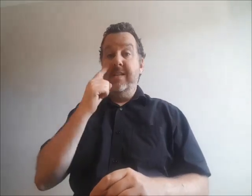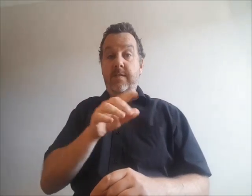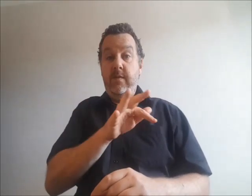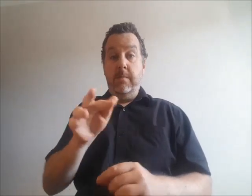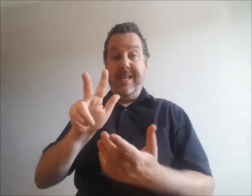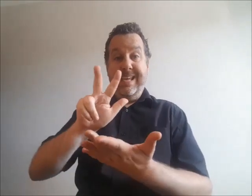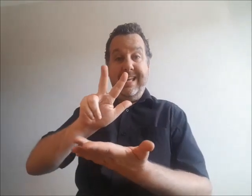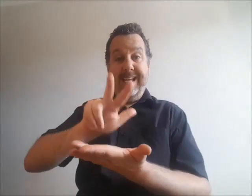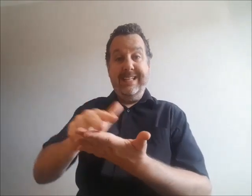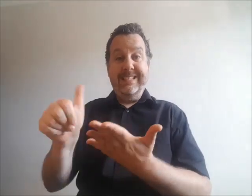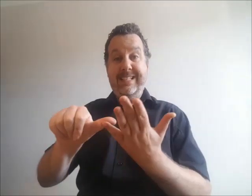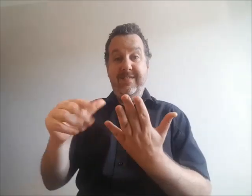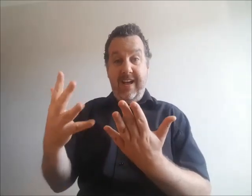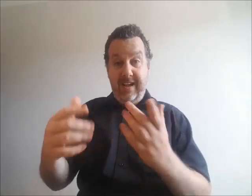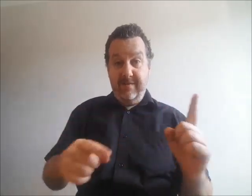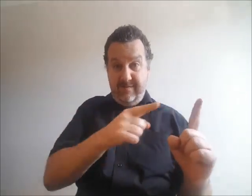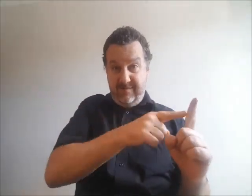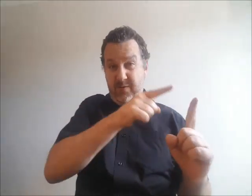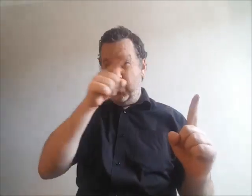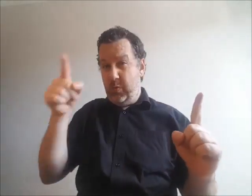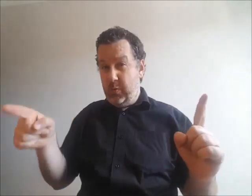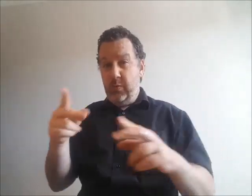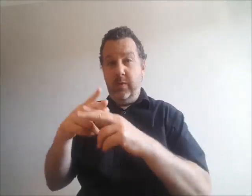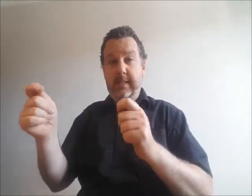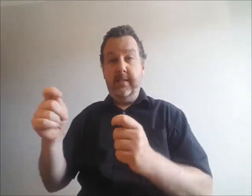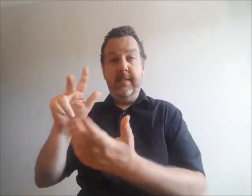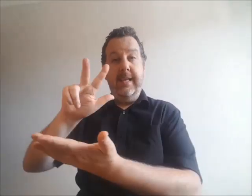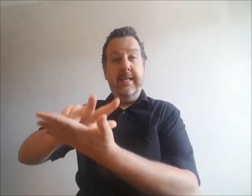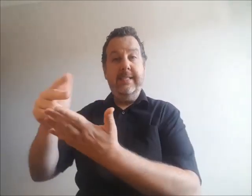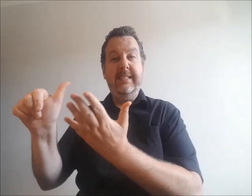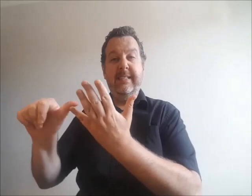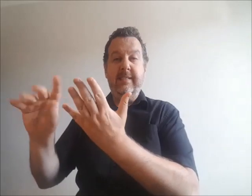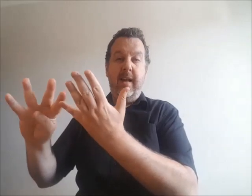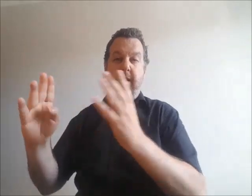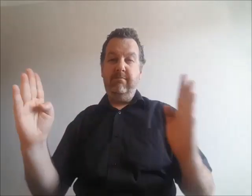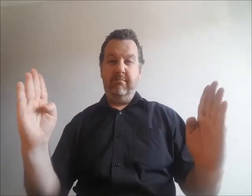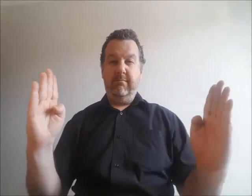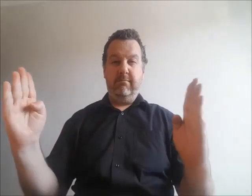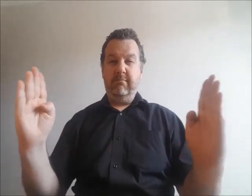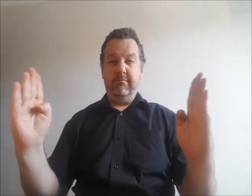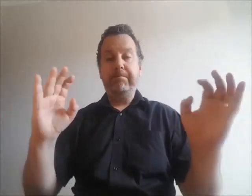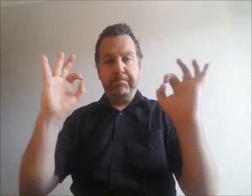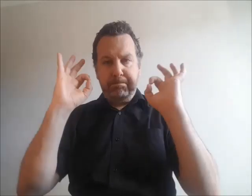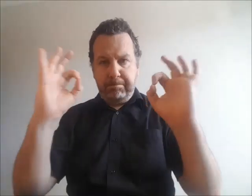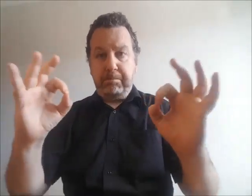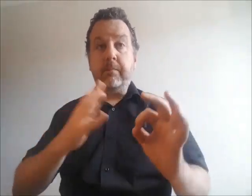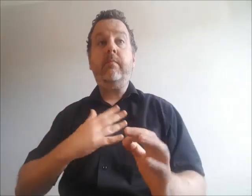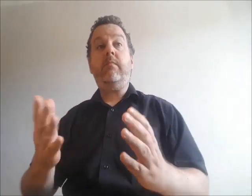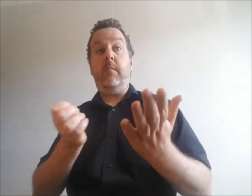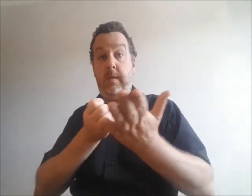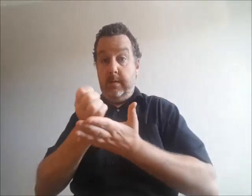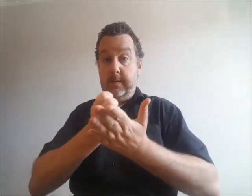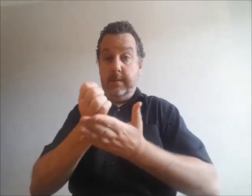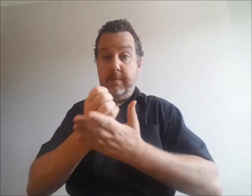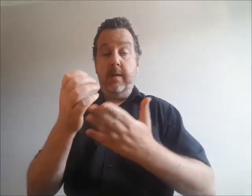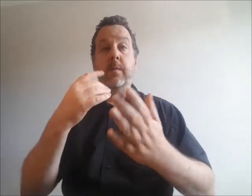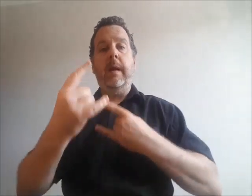that I have comes from 1865, and it goes on to around about 1869, so that's the time frame we're talking about. So, to